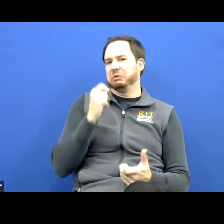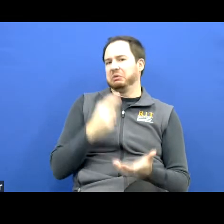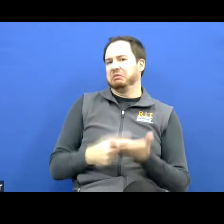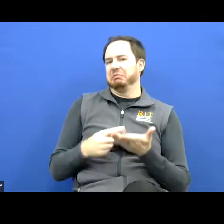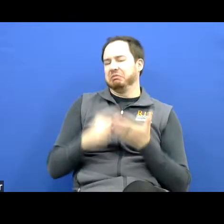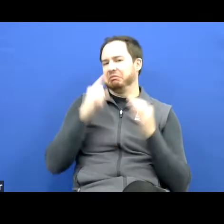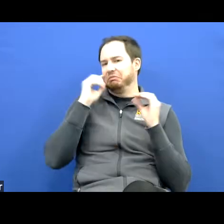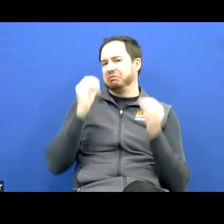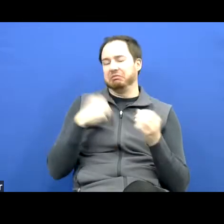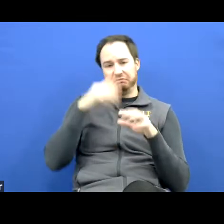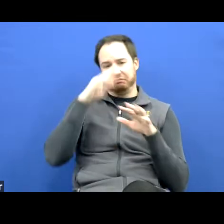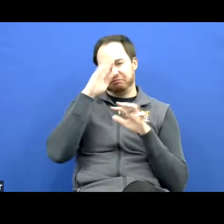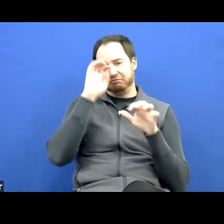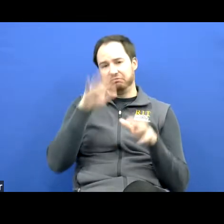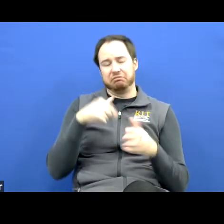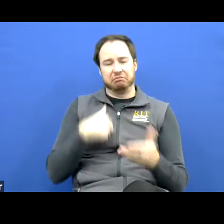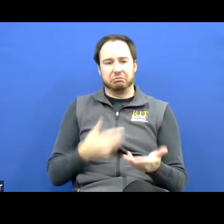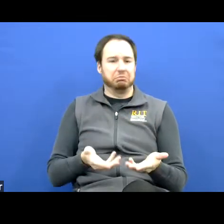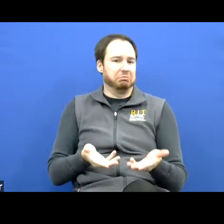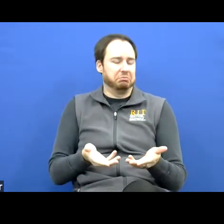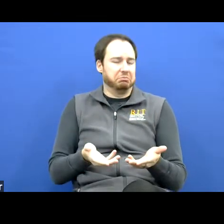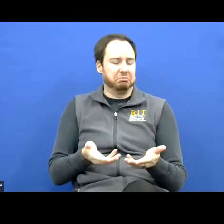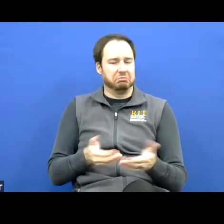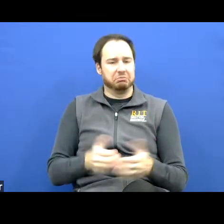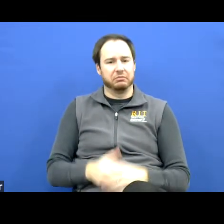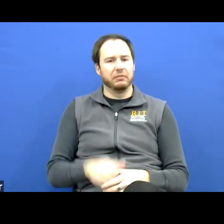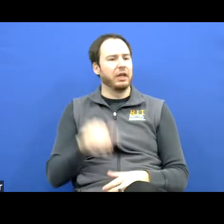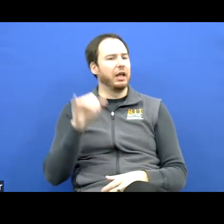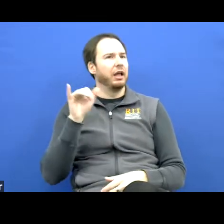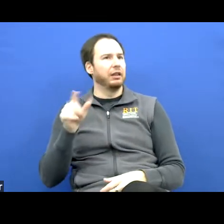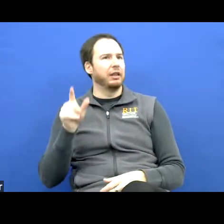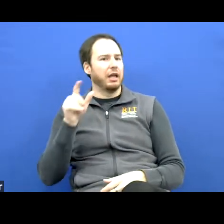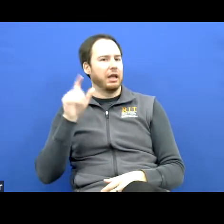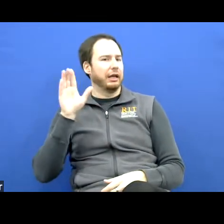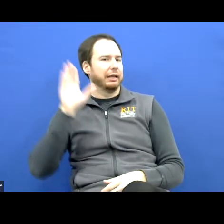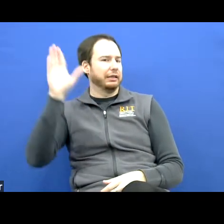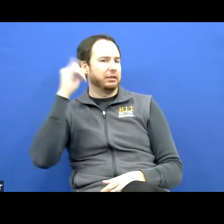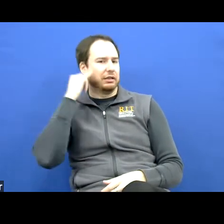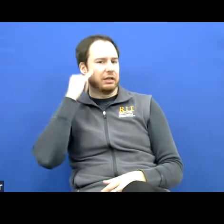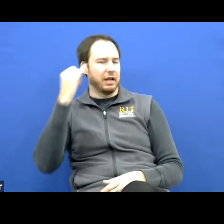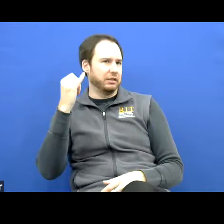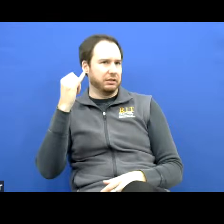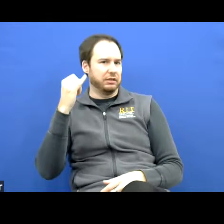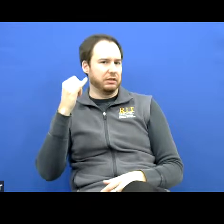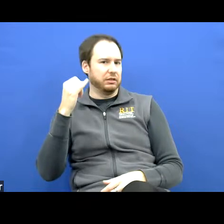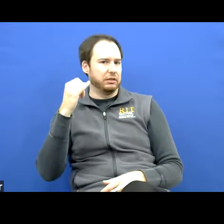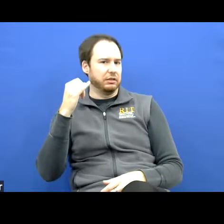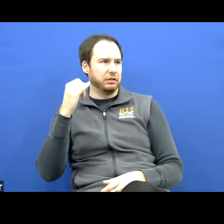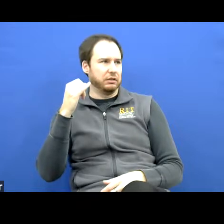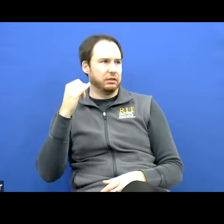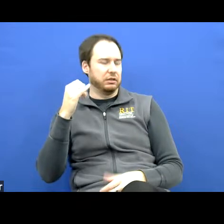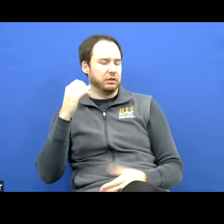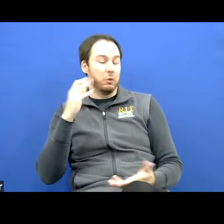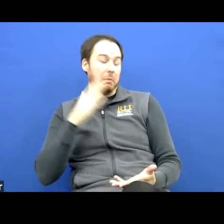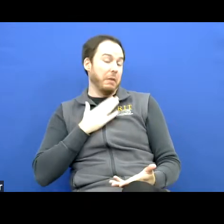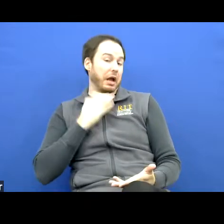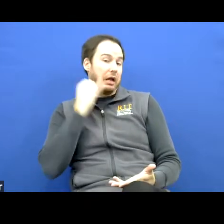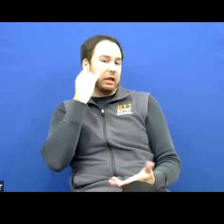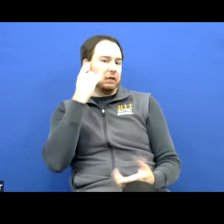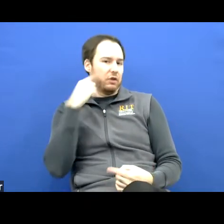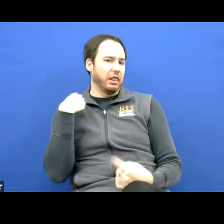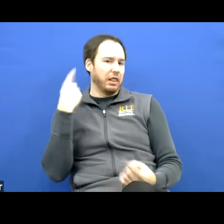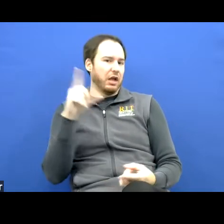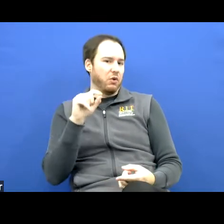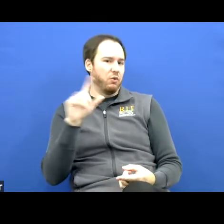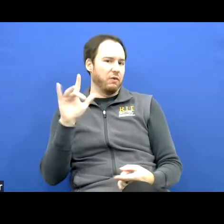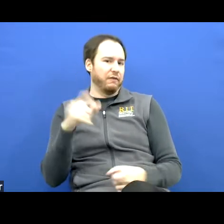discussion of that one, so I'm not. That wasn't his idea. That was strictly my idea for the last 20-25